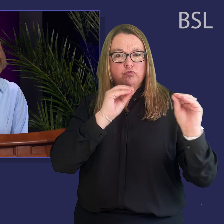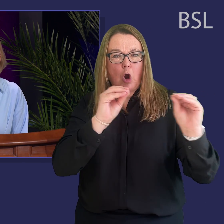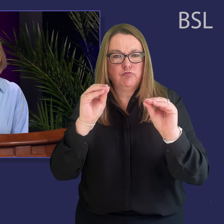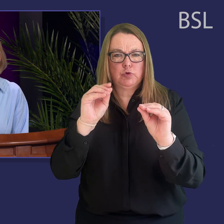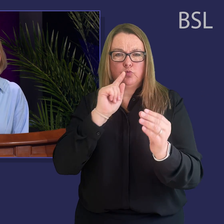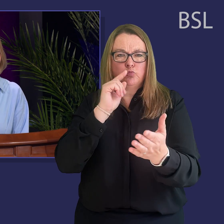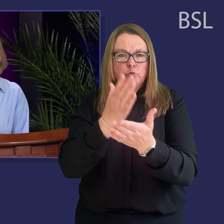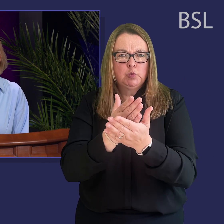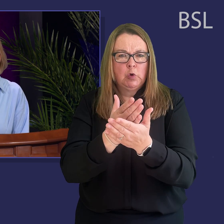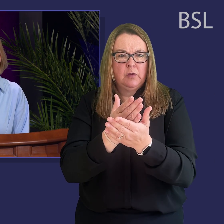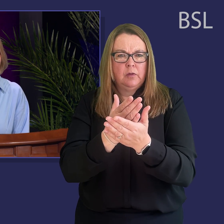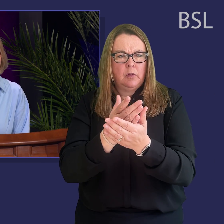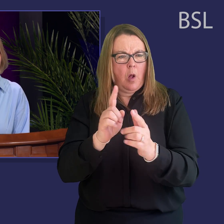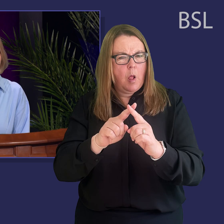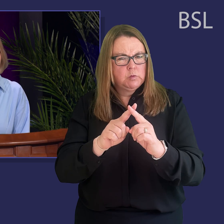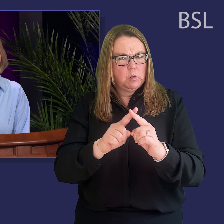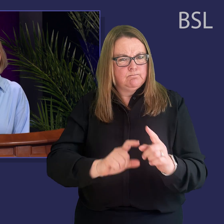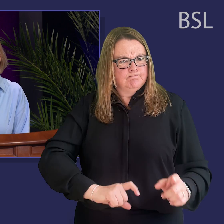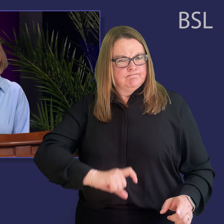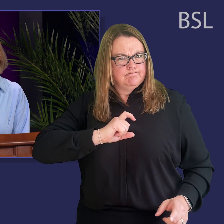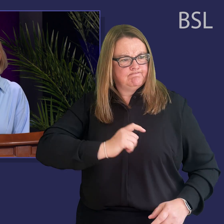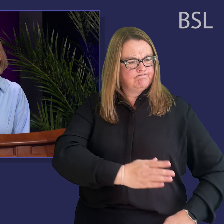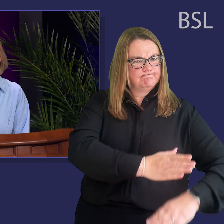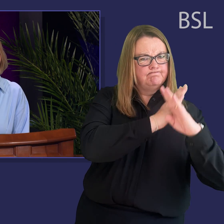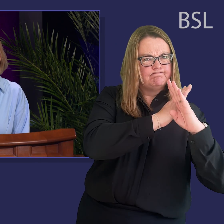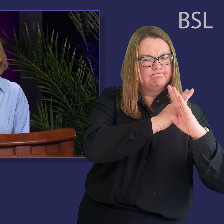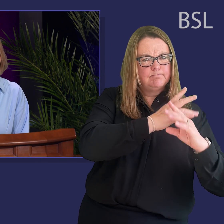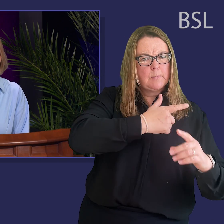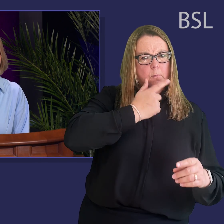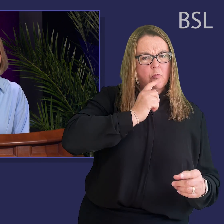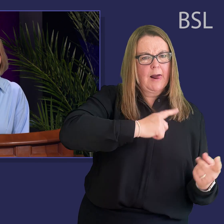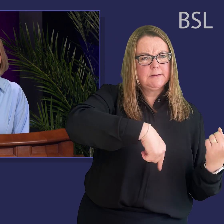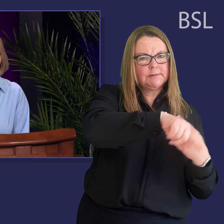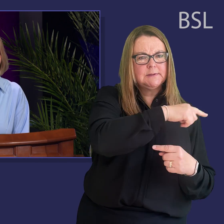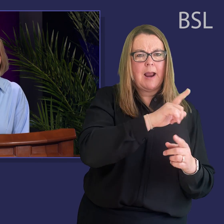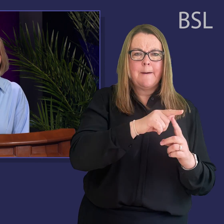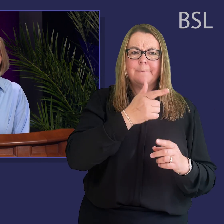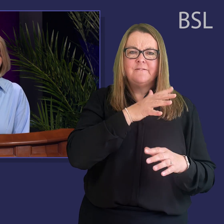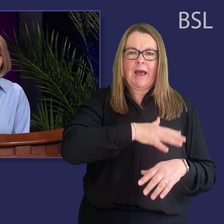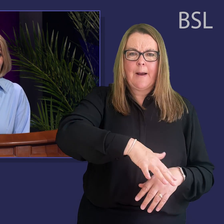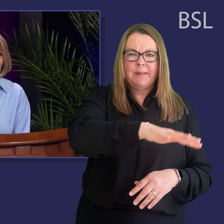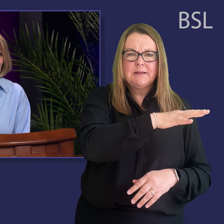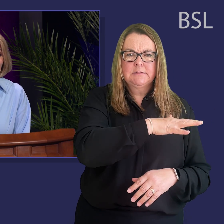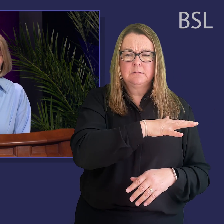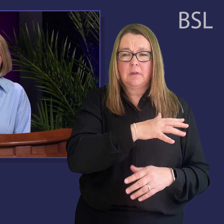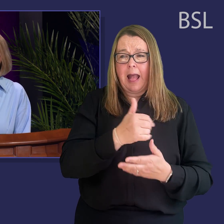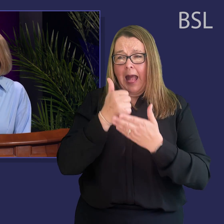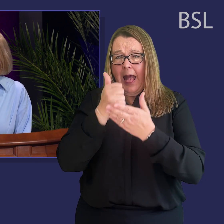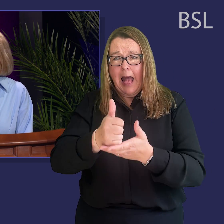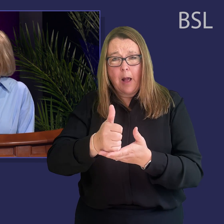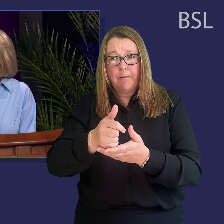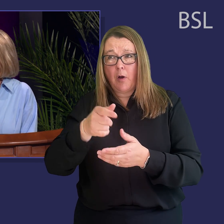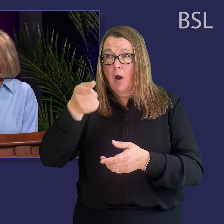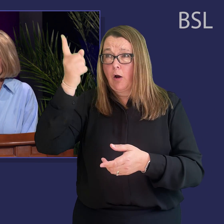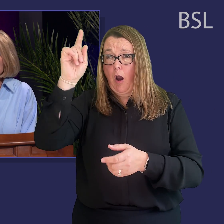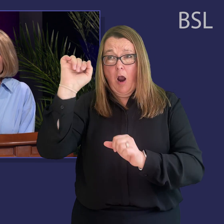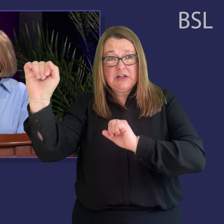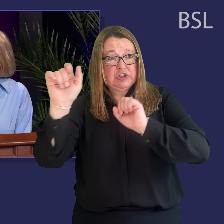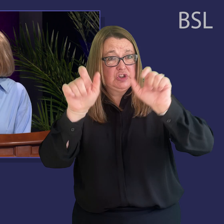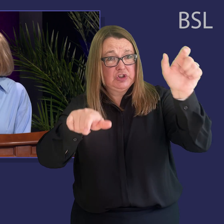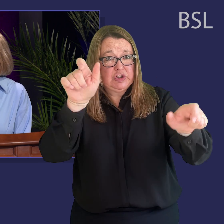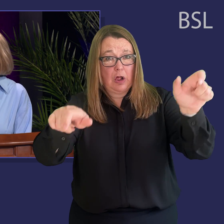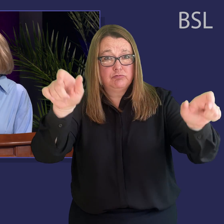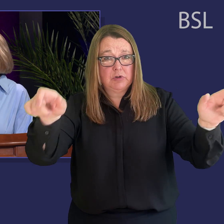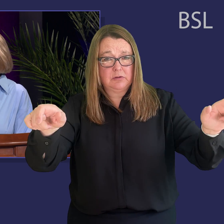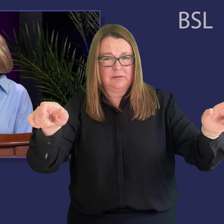defend morality and families, to shepherd God's children along the covenant path. And while expressing